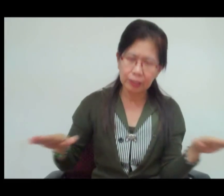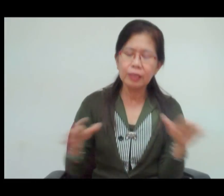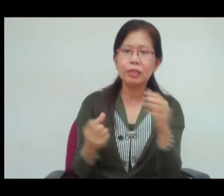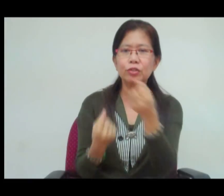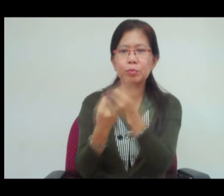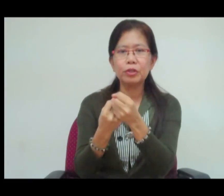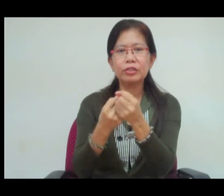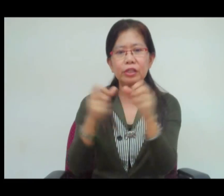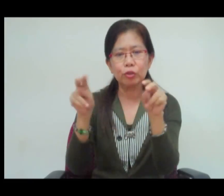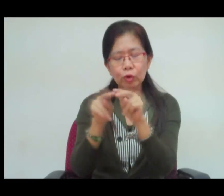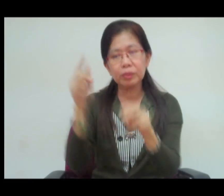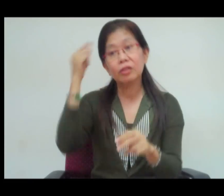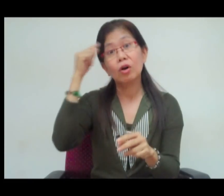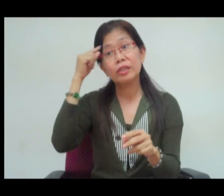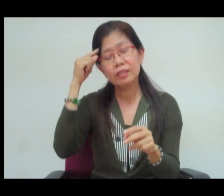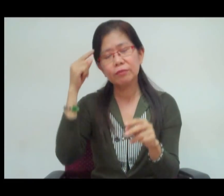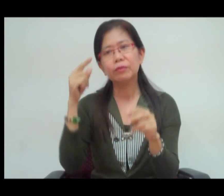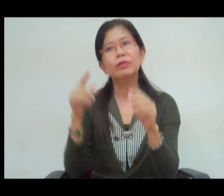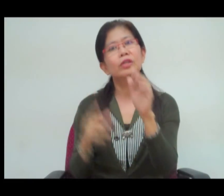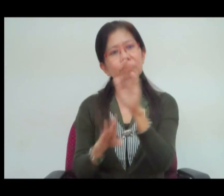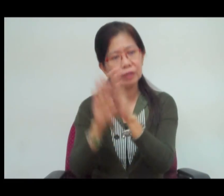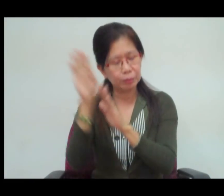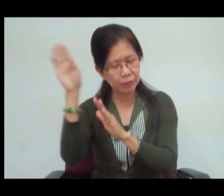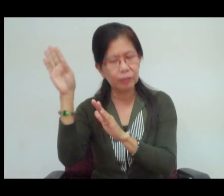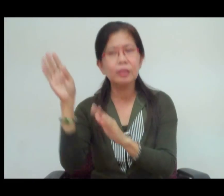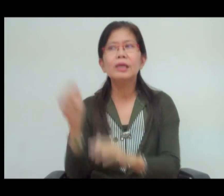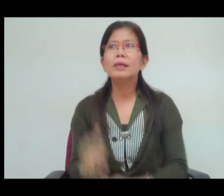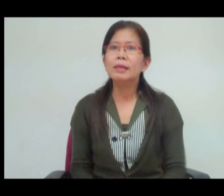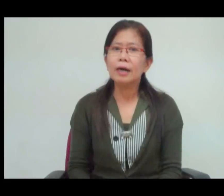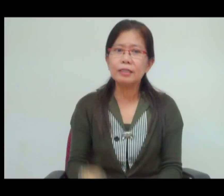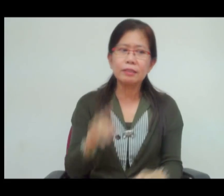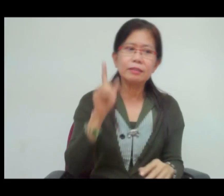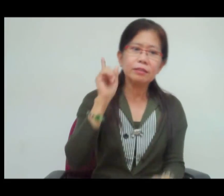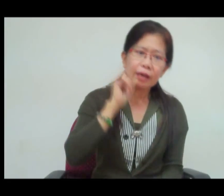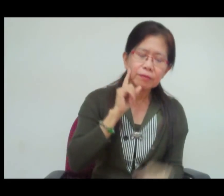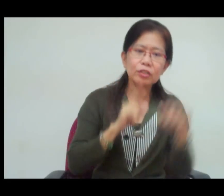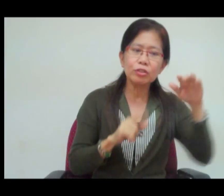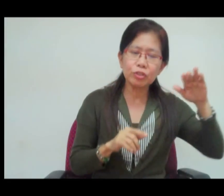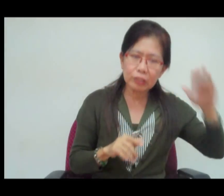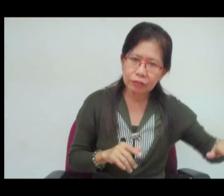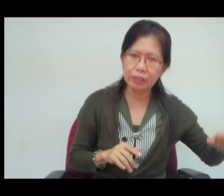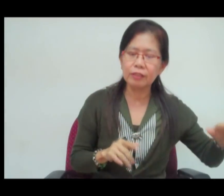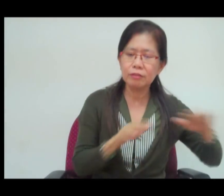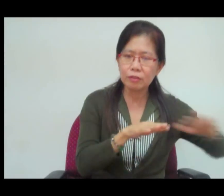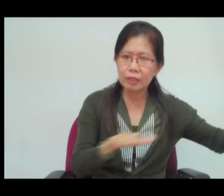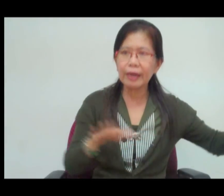It supports their normal cognitive development. Deaf children and